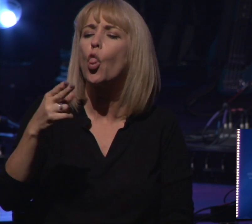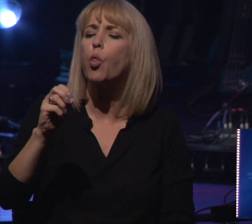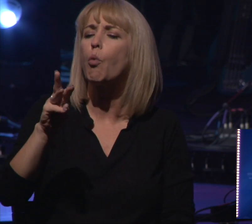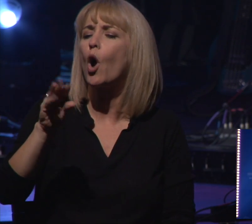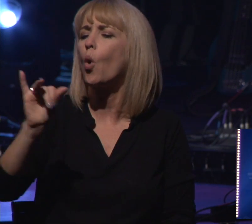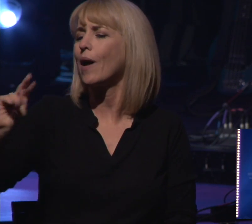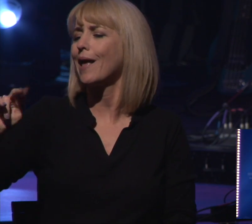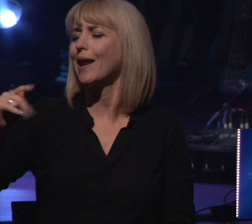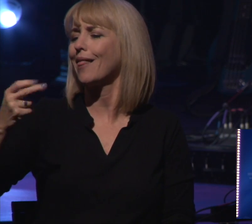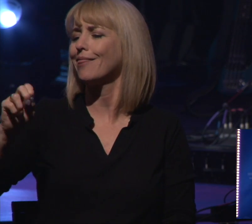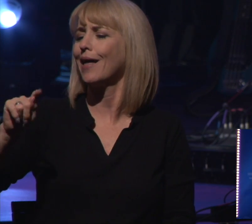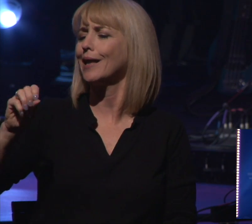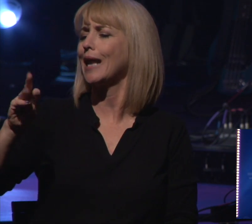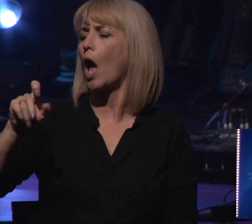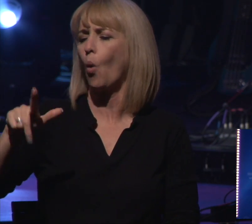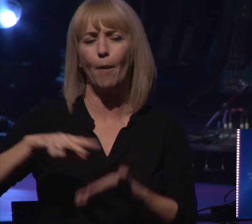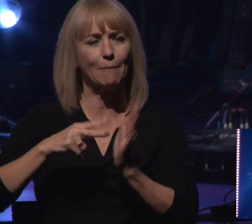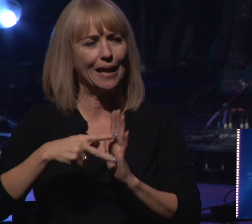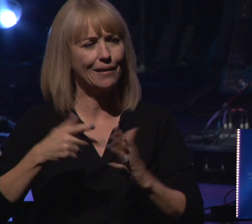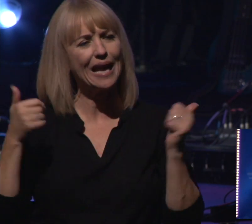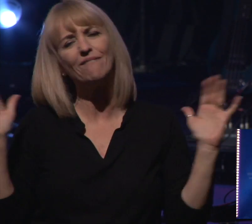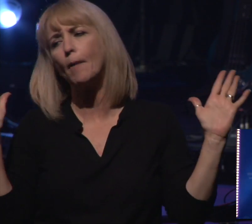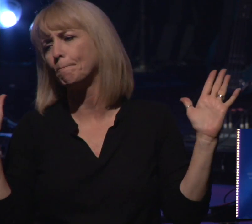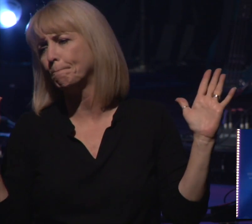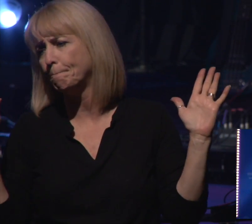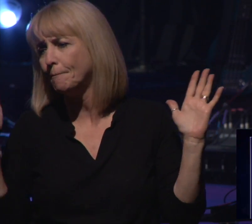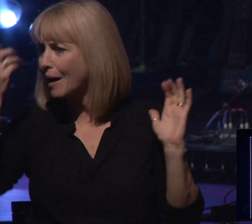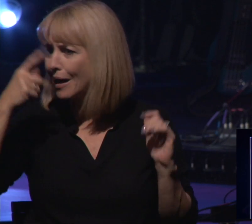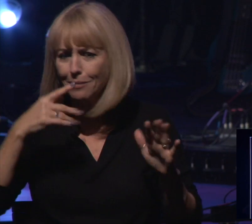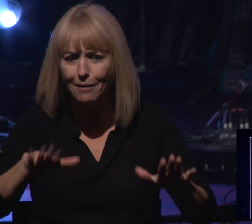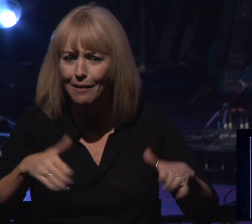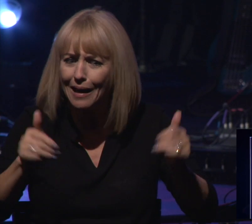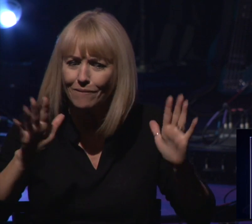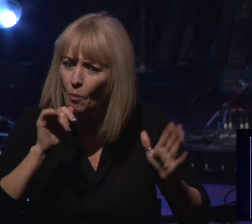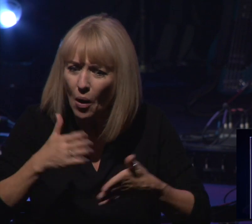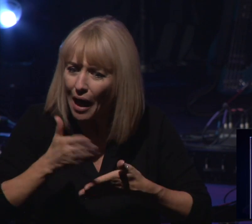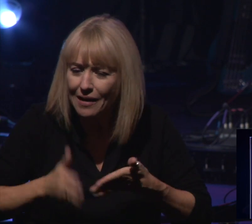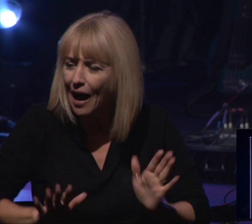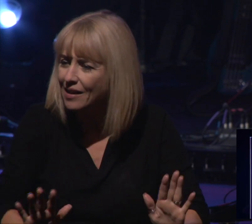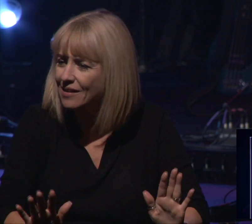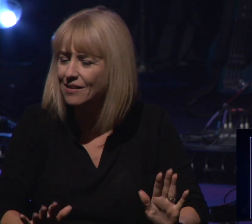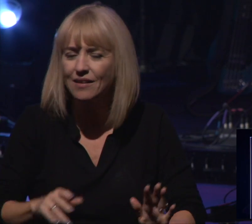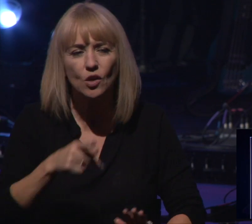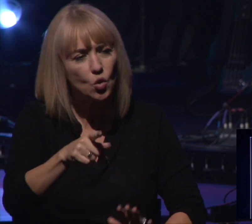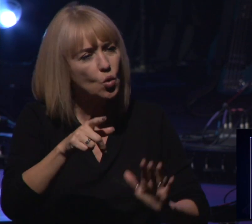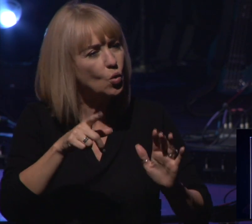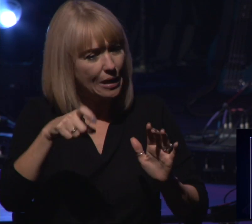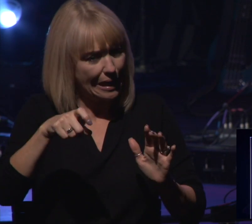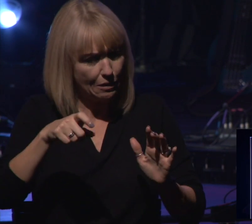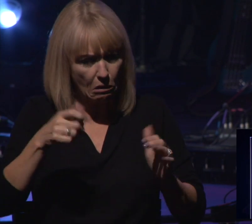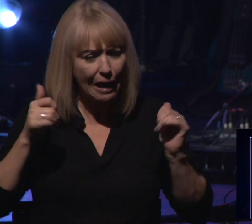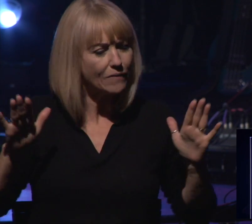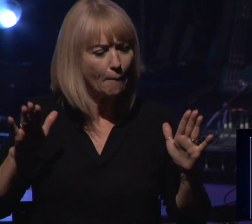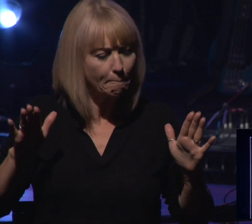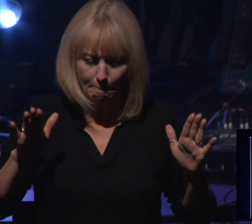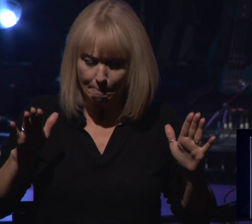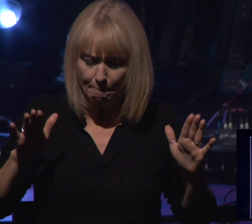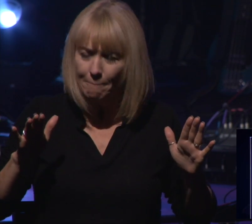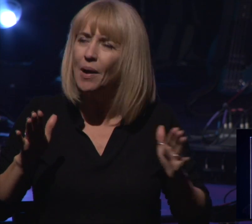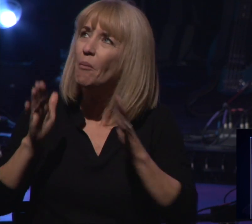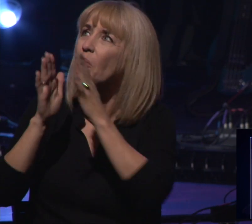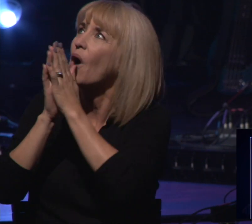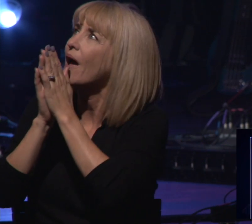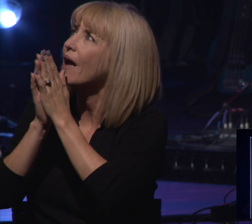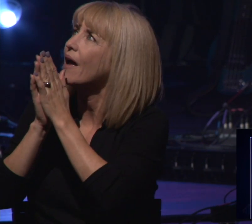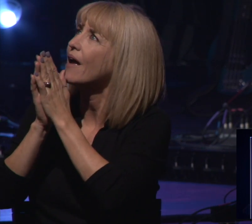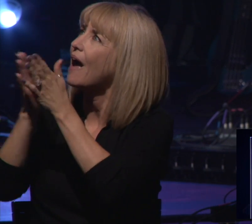You're just exhausted. You feel like you can't do anymore. You need to get off and you need to pray. Ask God for